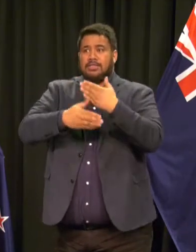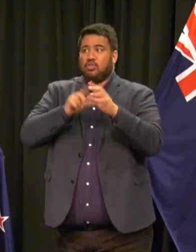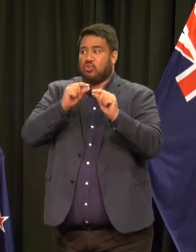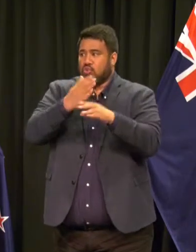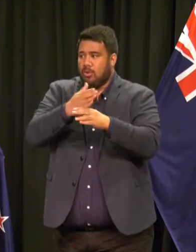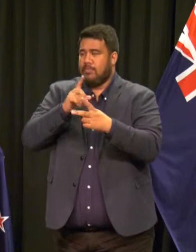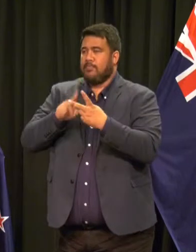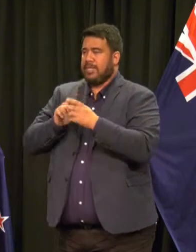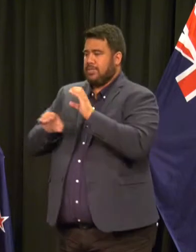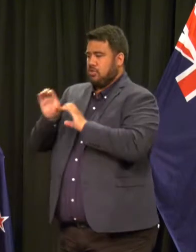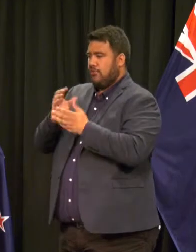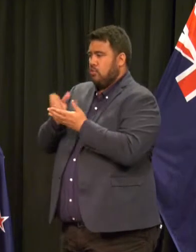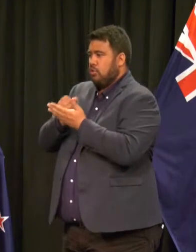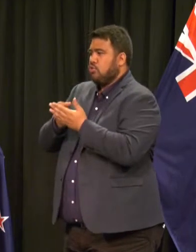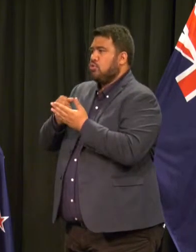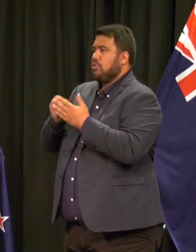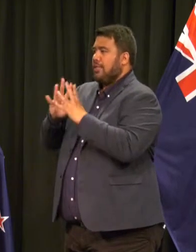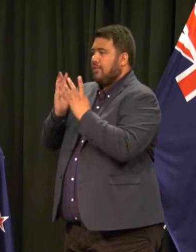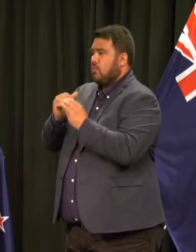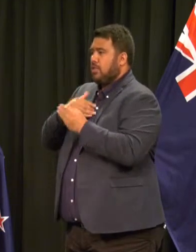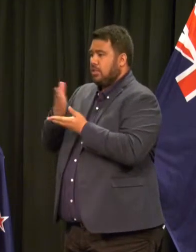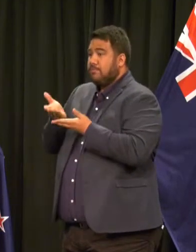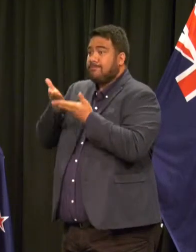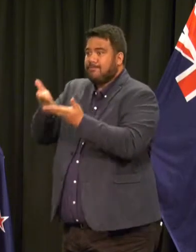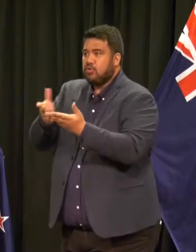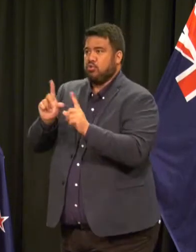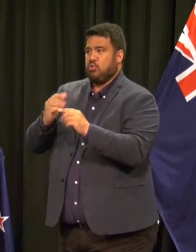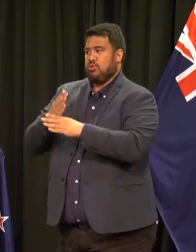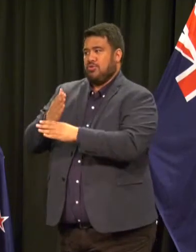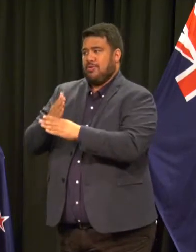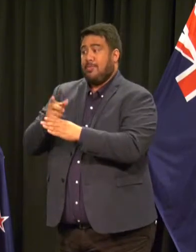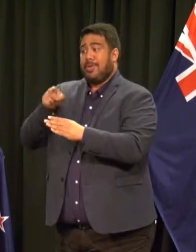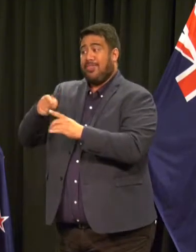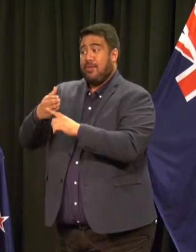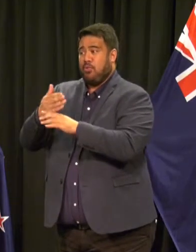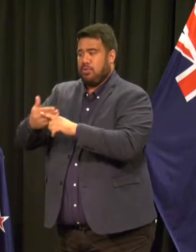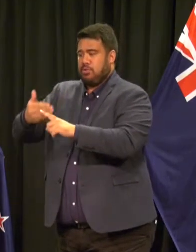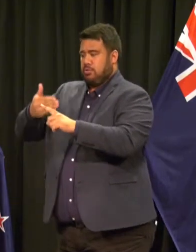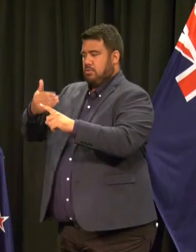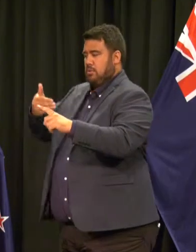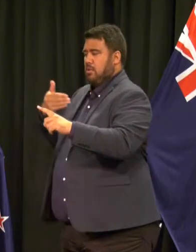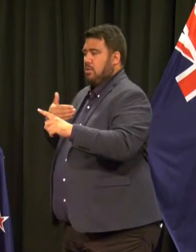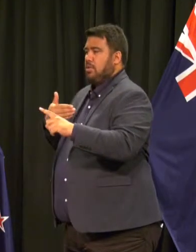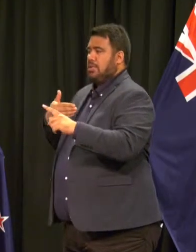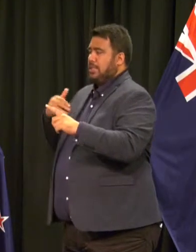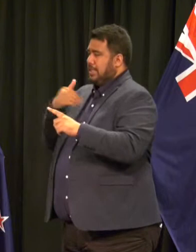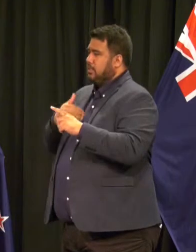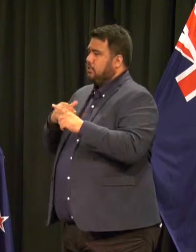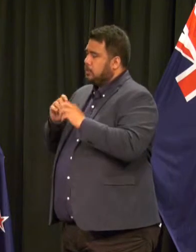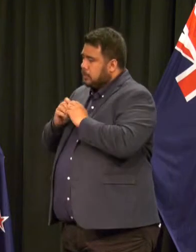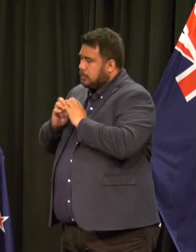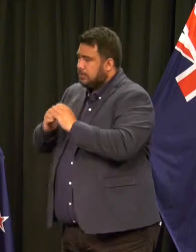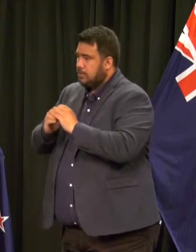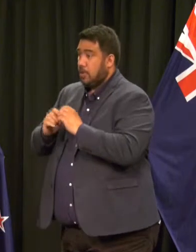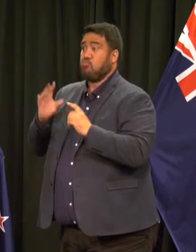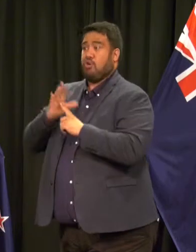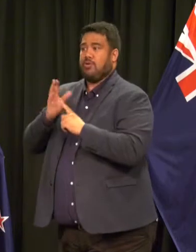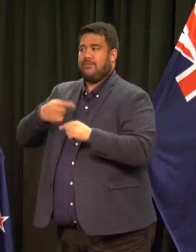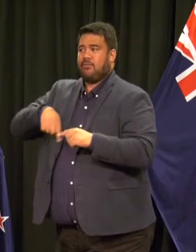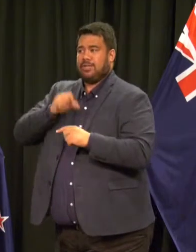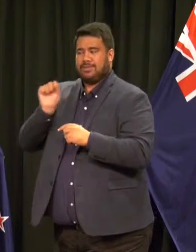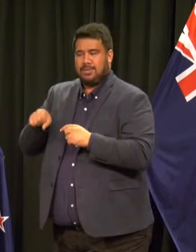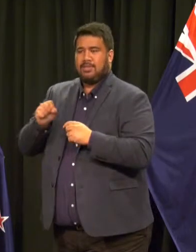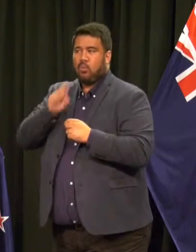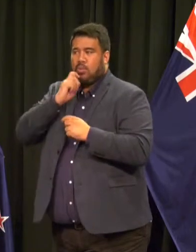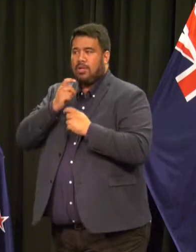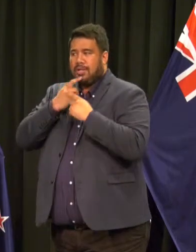scientific utilities we need to do the job. And when we do that, which is a matter of enormous priority for us, we'll announce it, and it'll be soon. Do you think